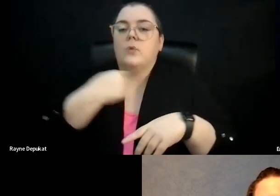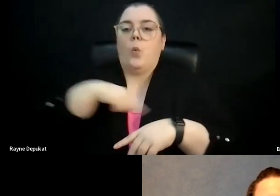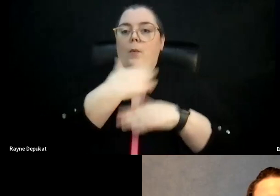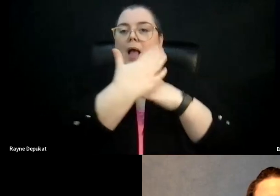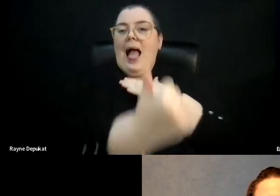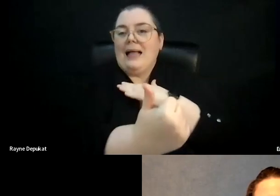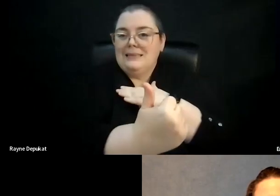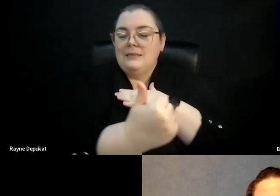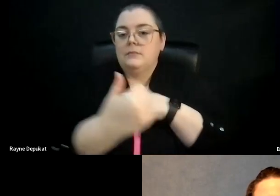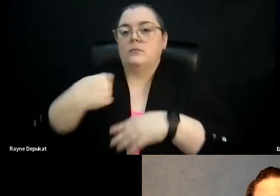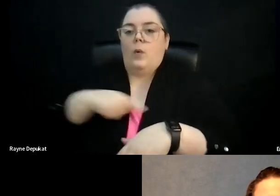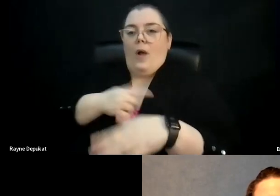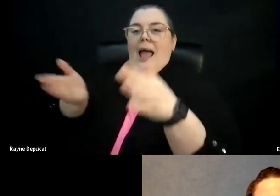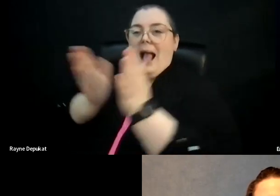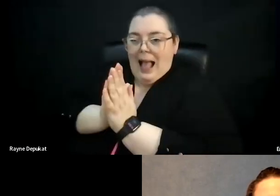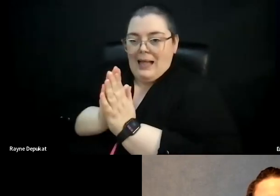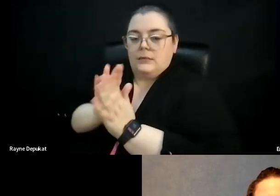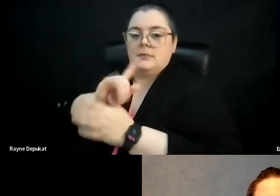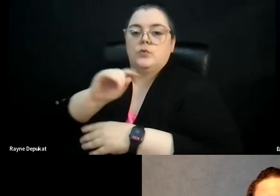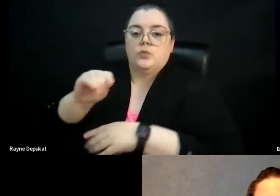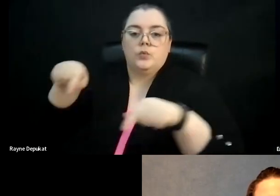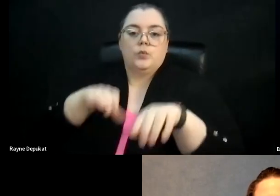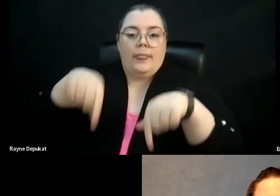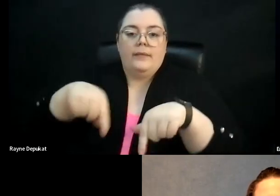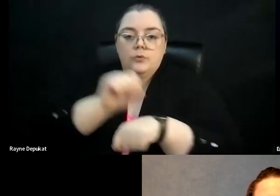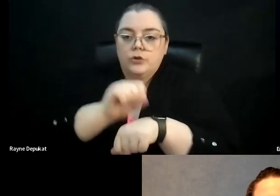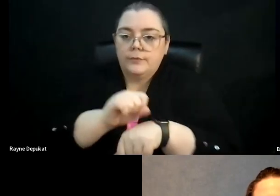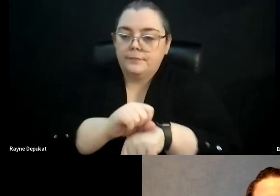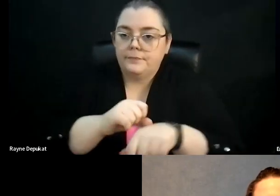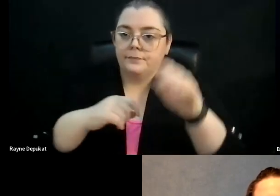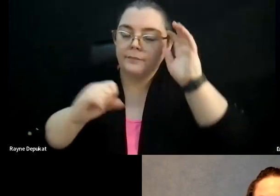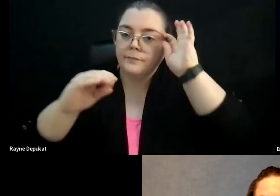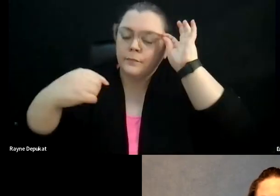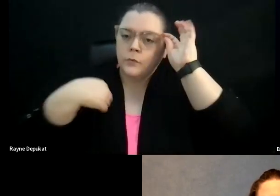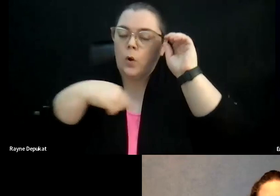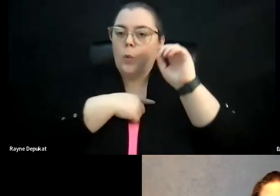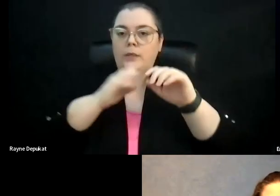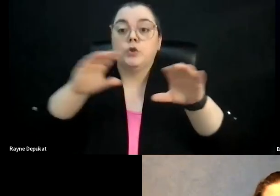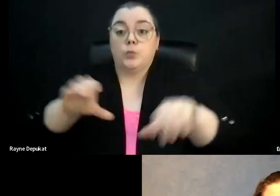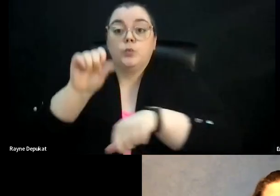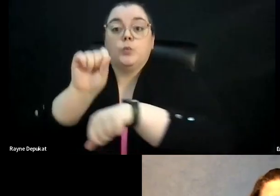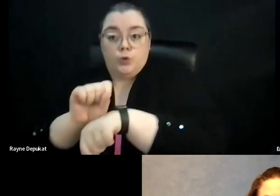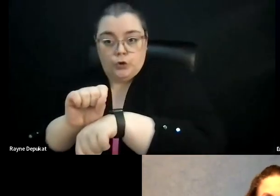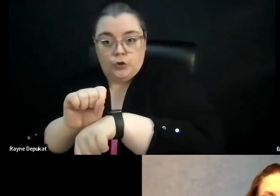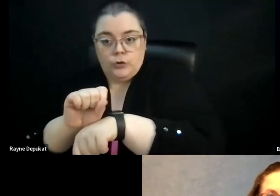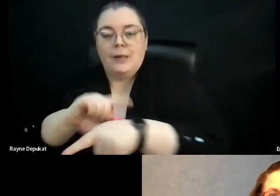at anyone. We were asked and called upon to do this work. So we're doing the